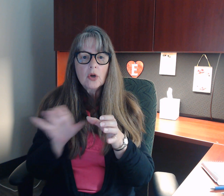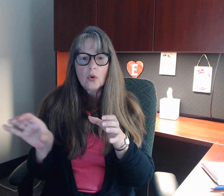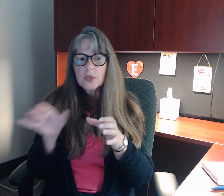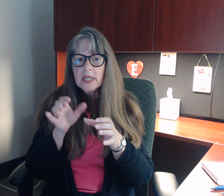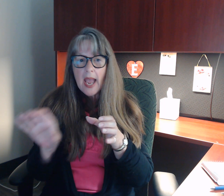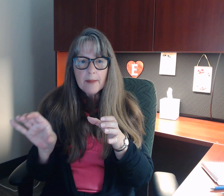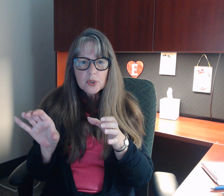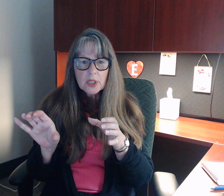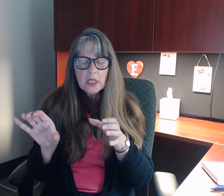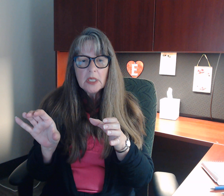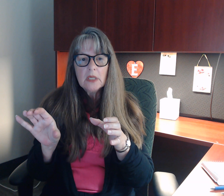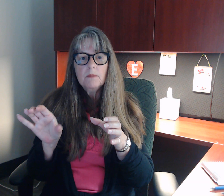closed captioning,